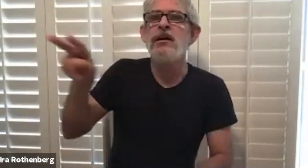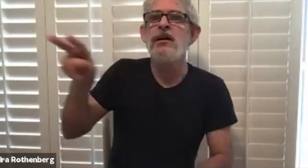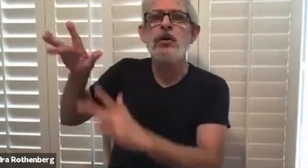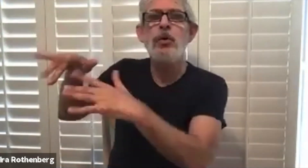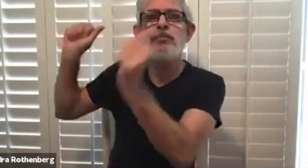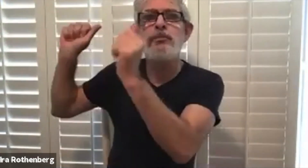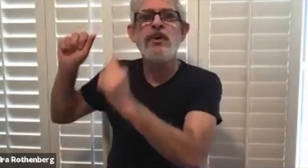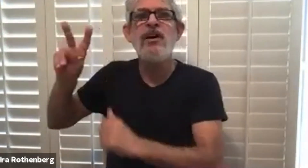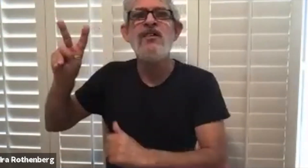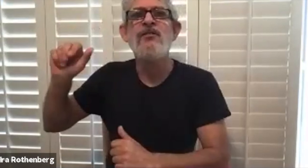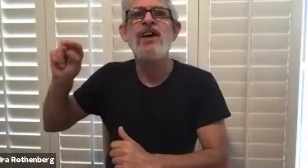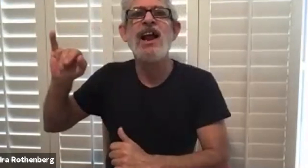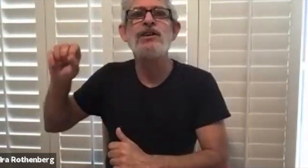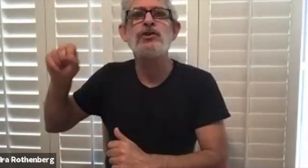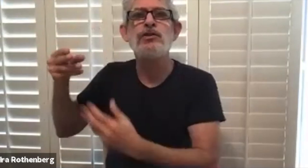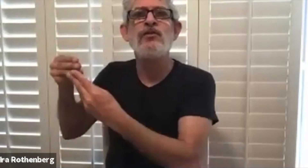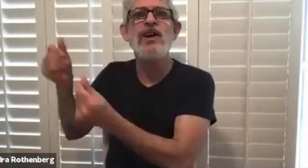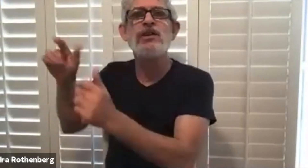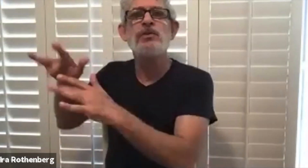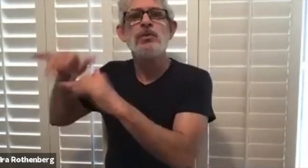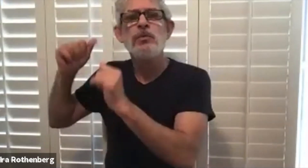she looked at her home, but it was gone